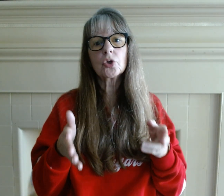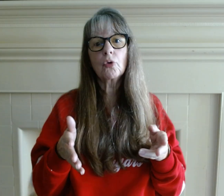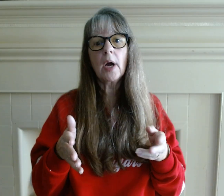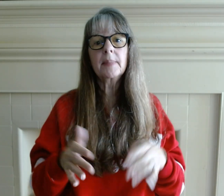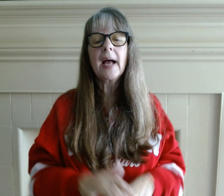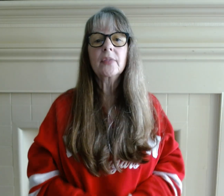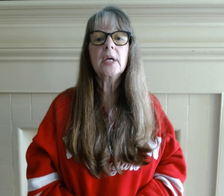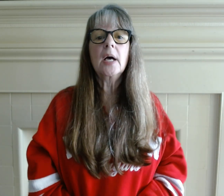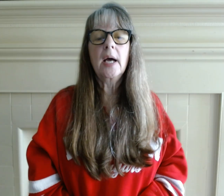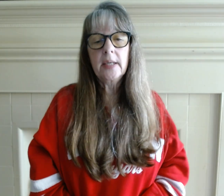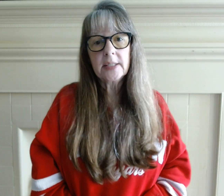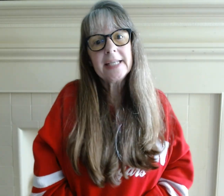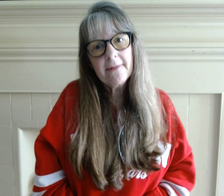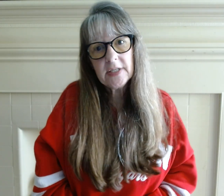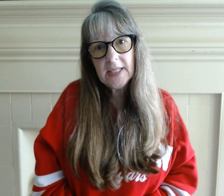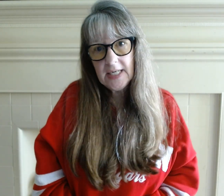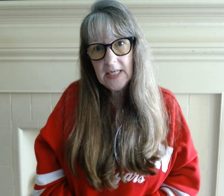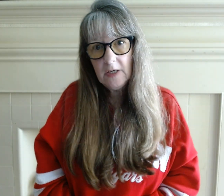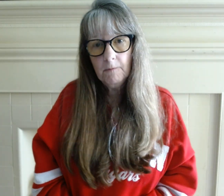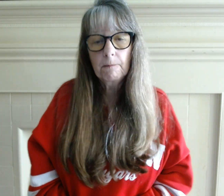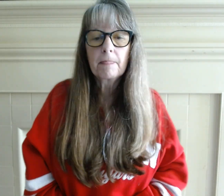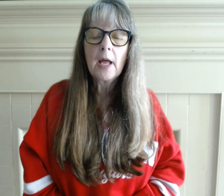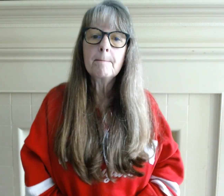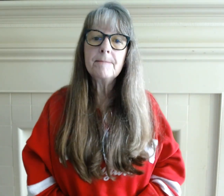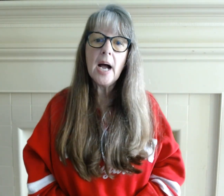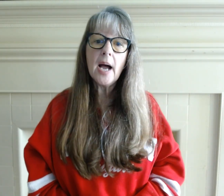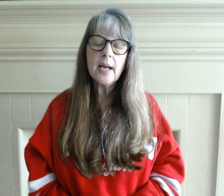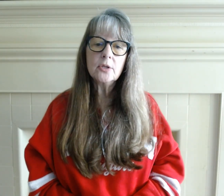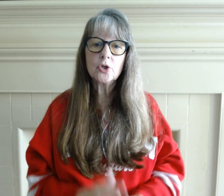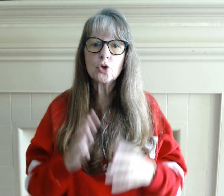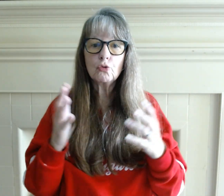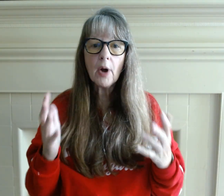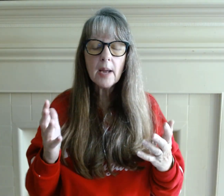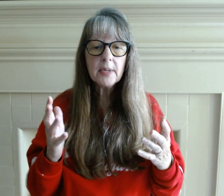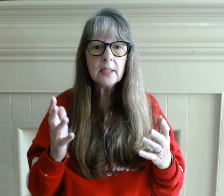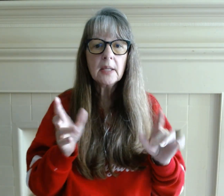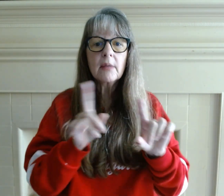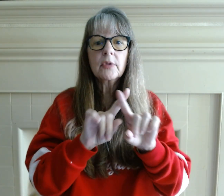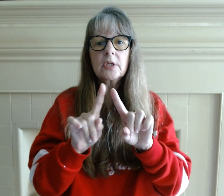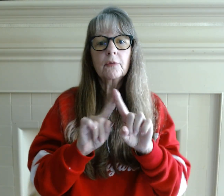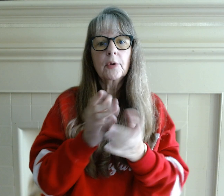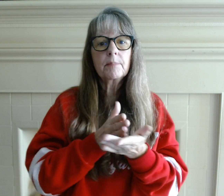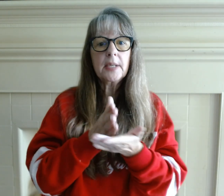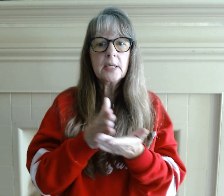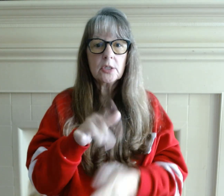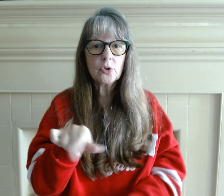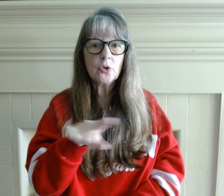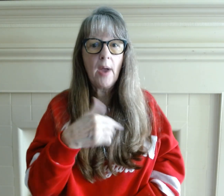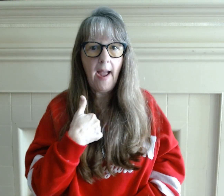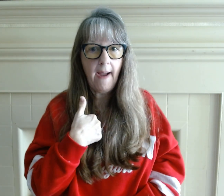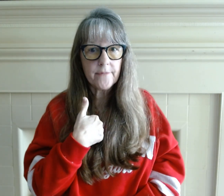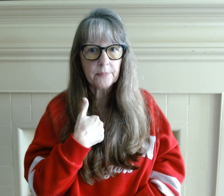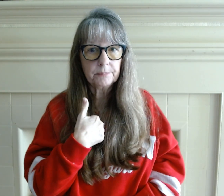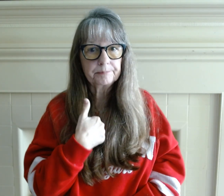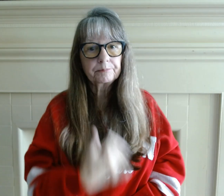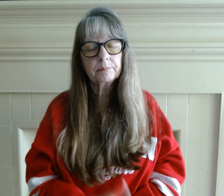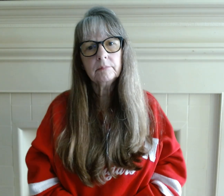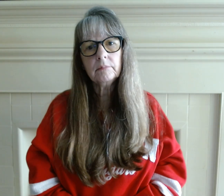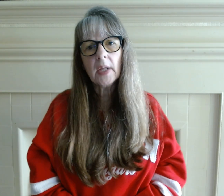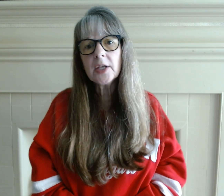describe a nativity by describing the different pieces you have. That's what I